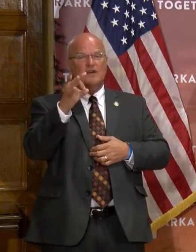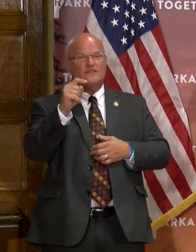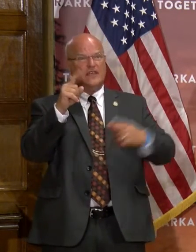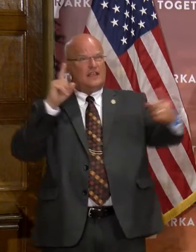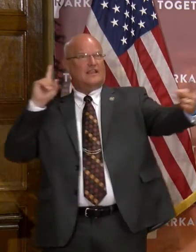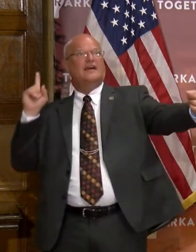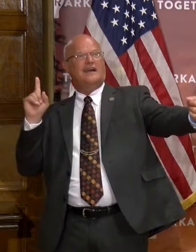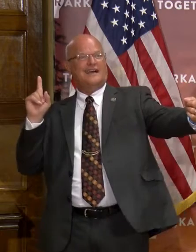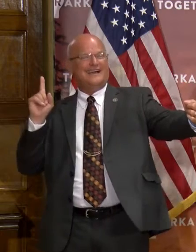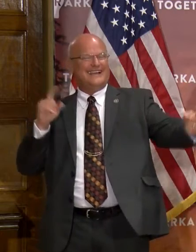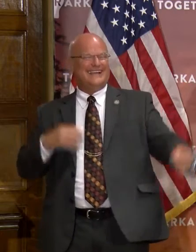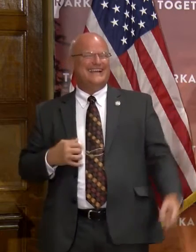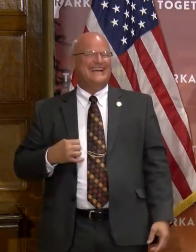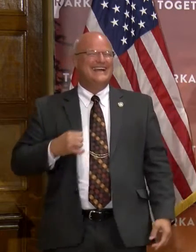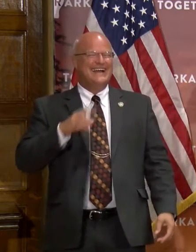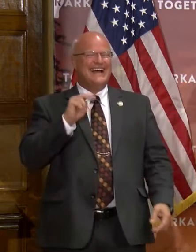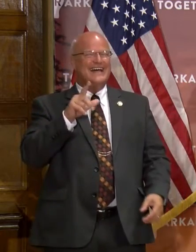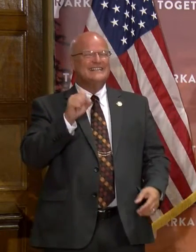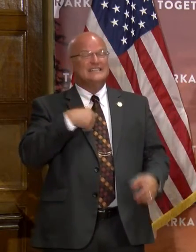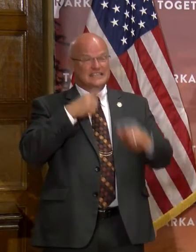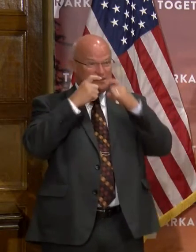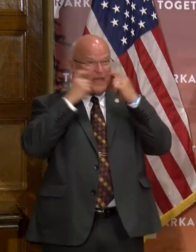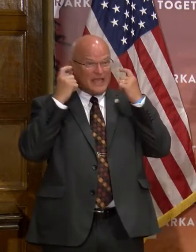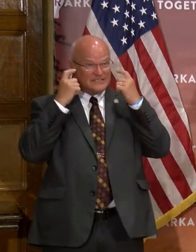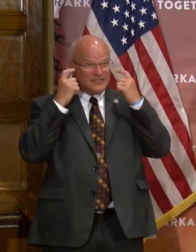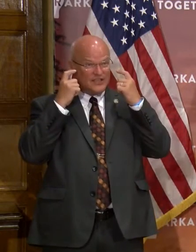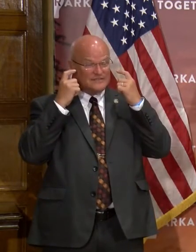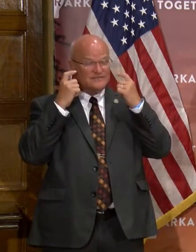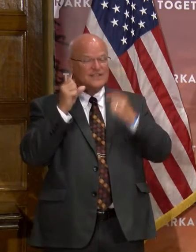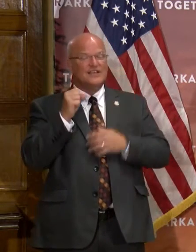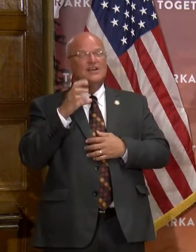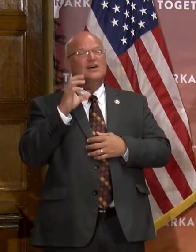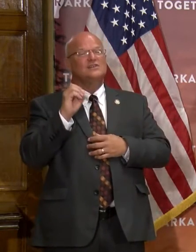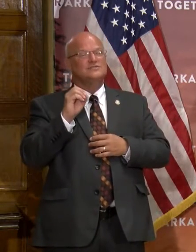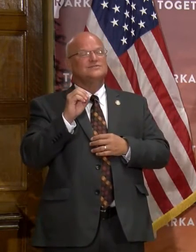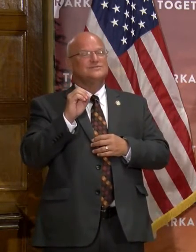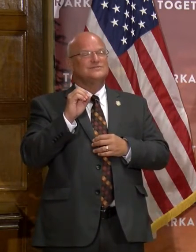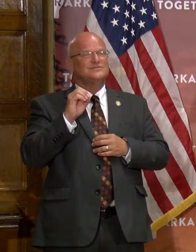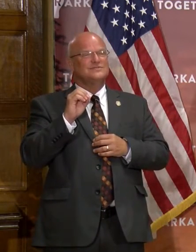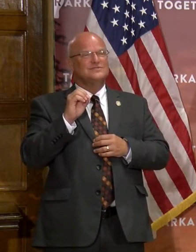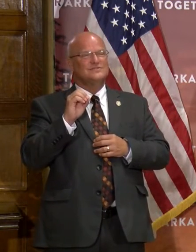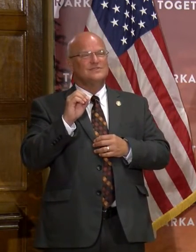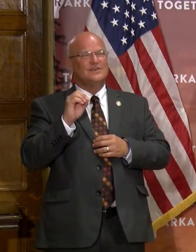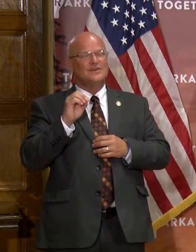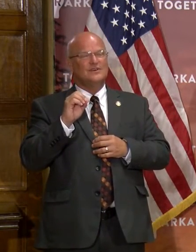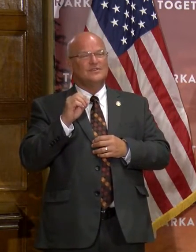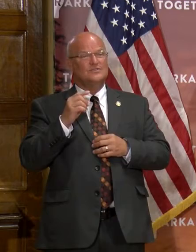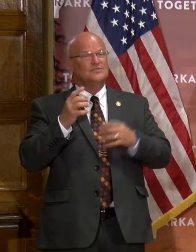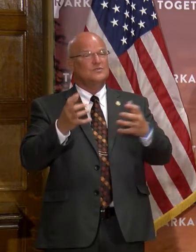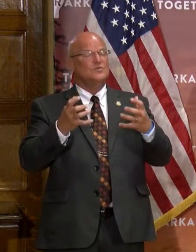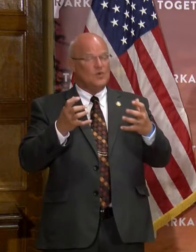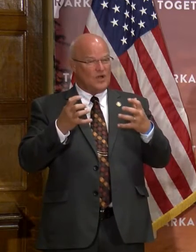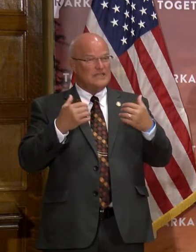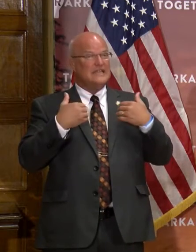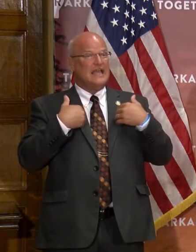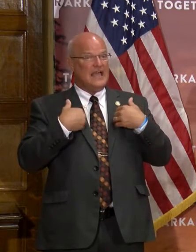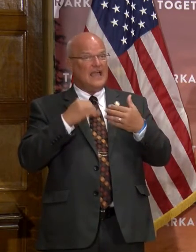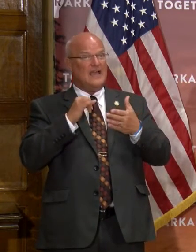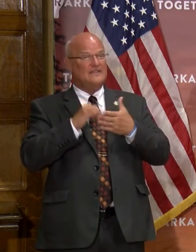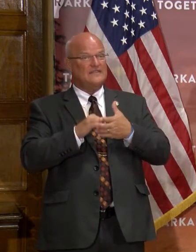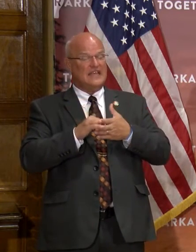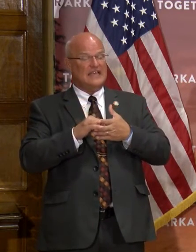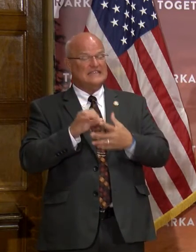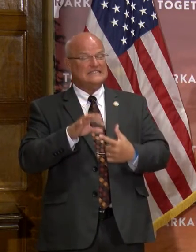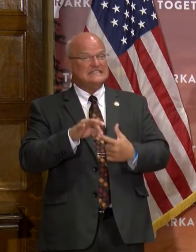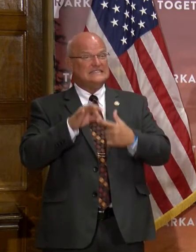them, unless he has a mask on. And so, you want to be able to have that